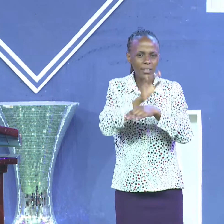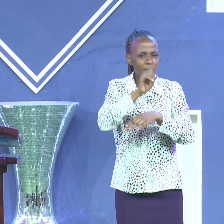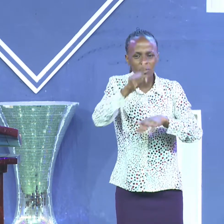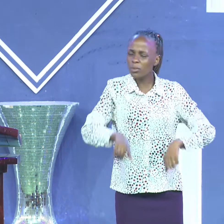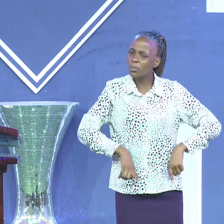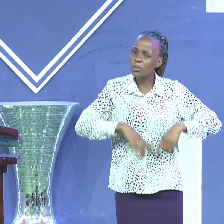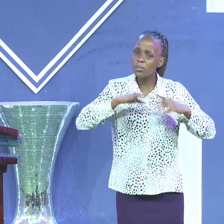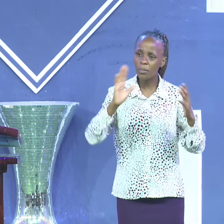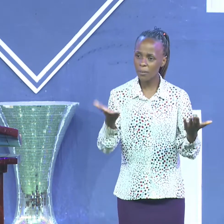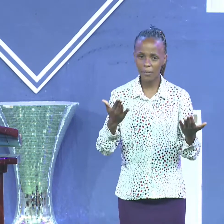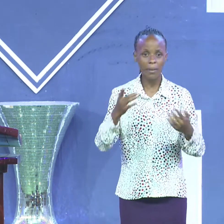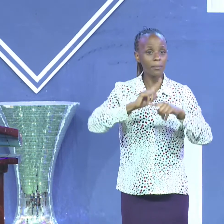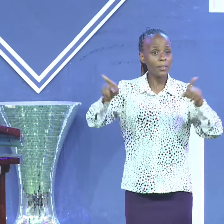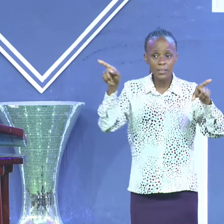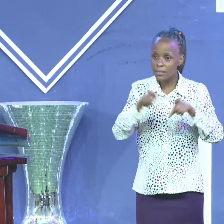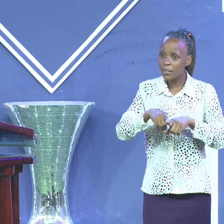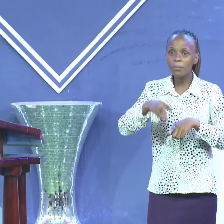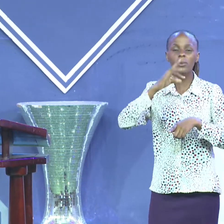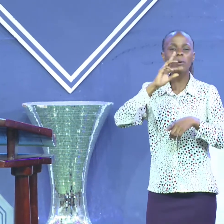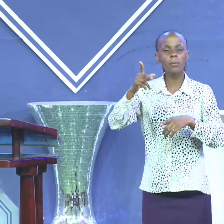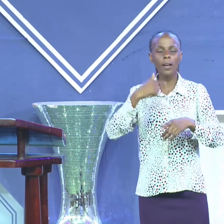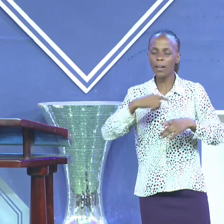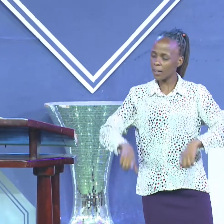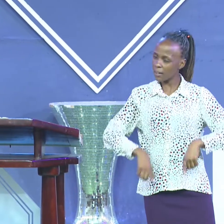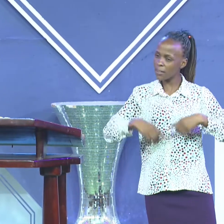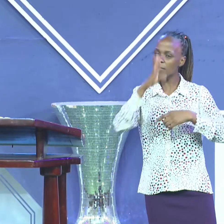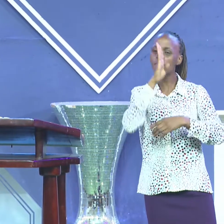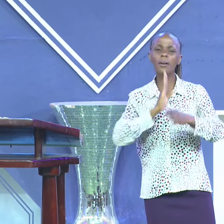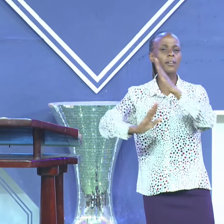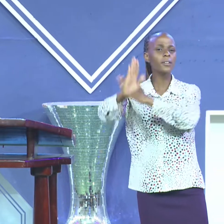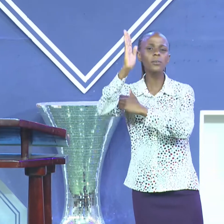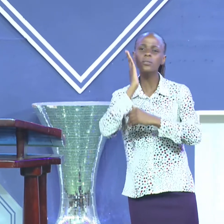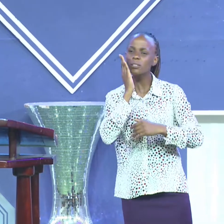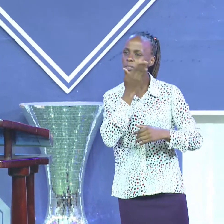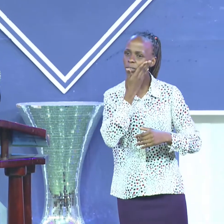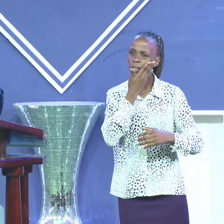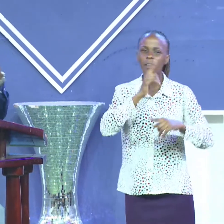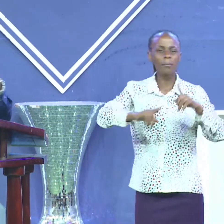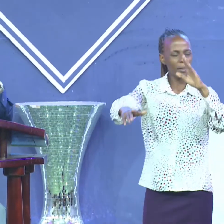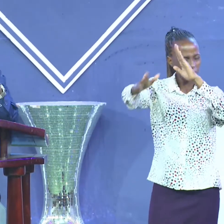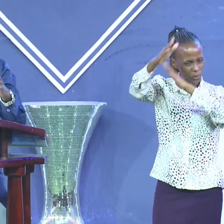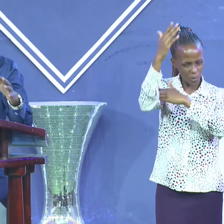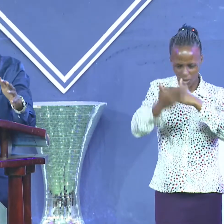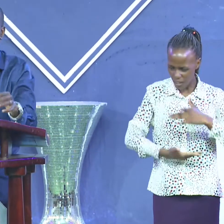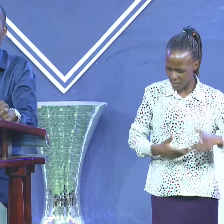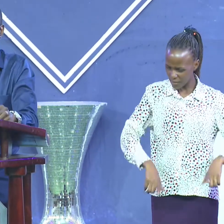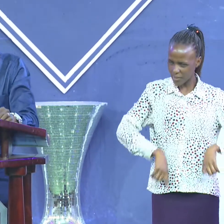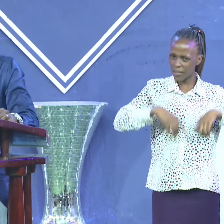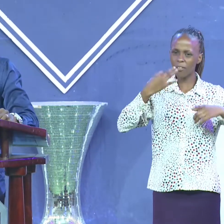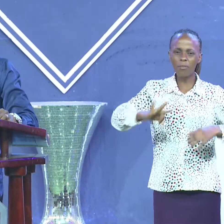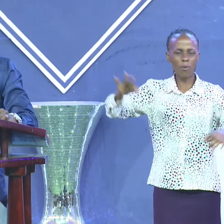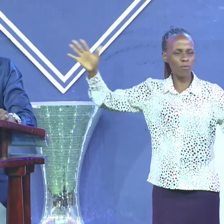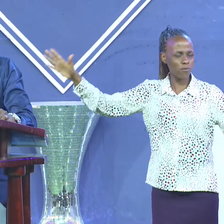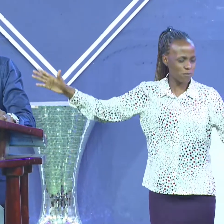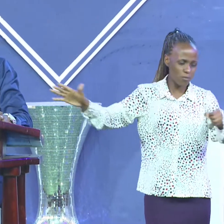someone, they wonder how you live. But you also say you live by the grace of God. But the